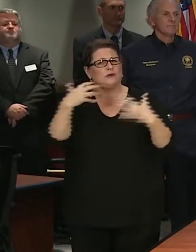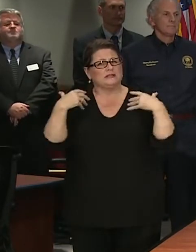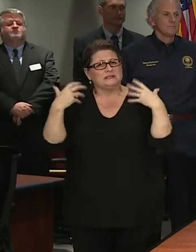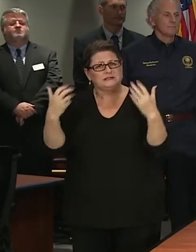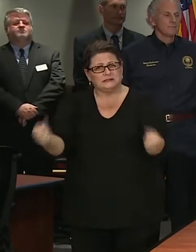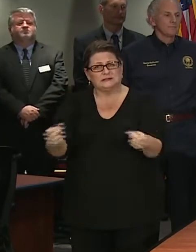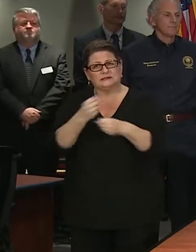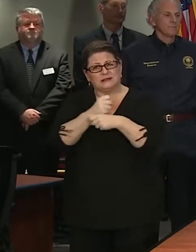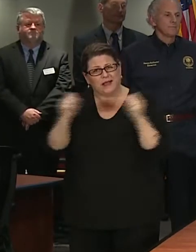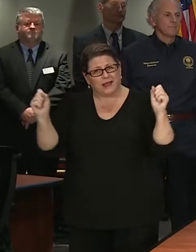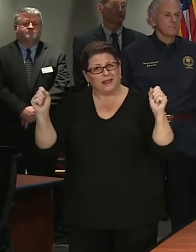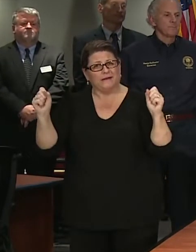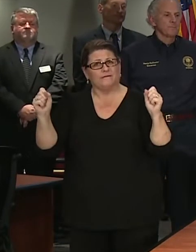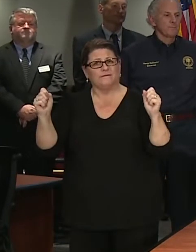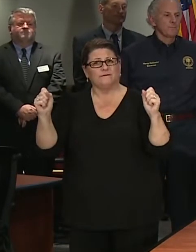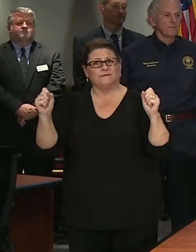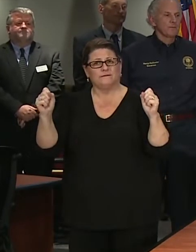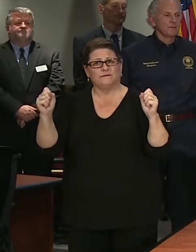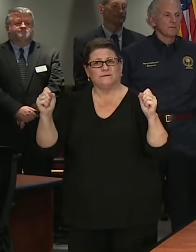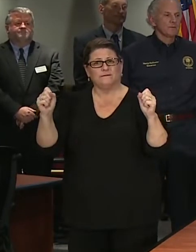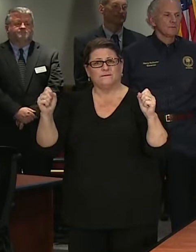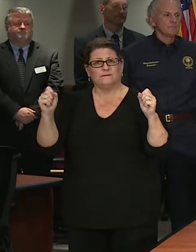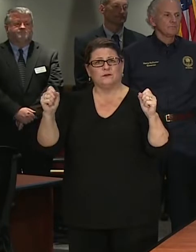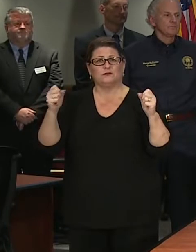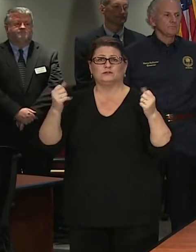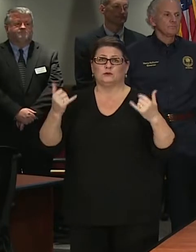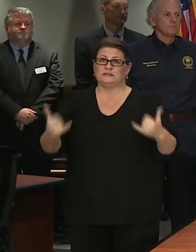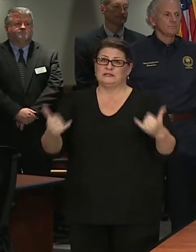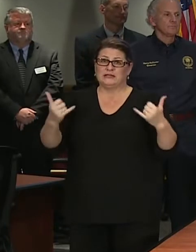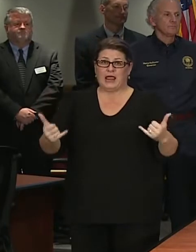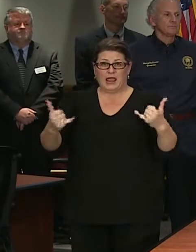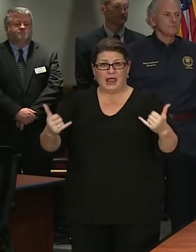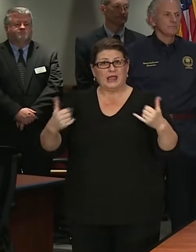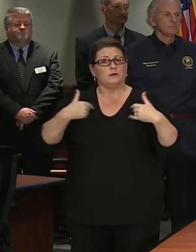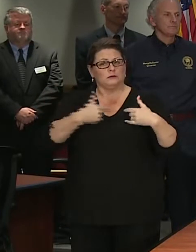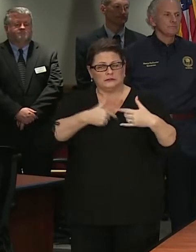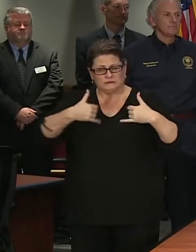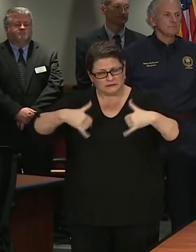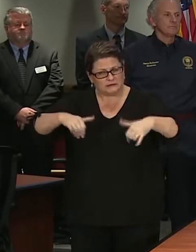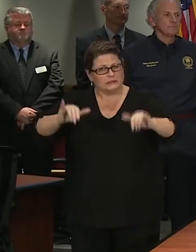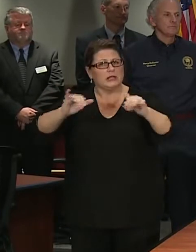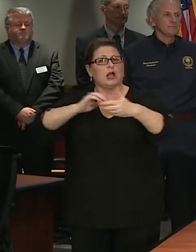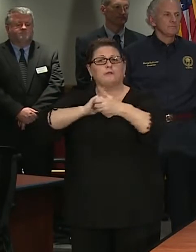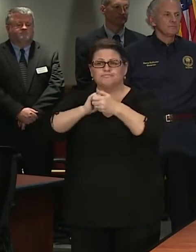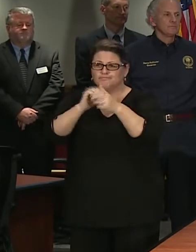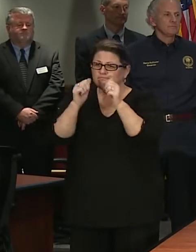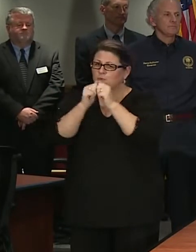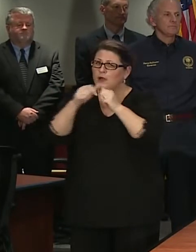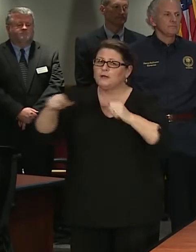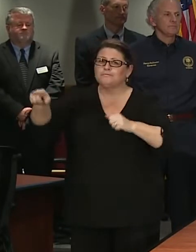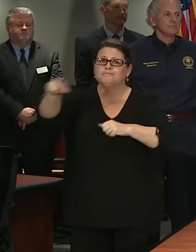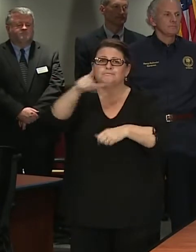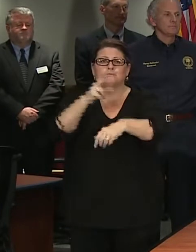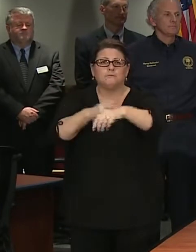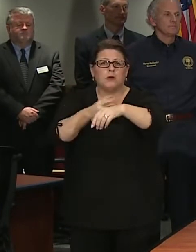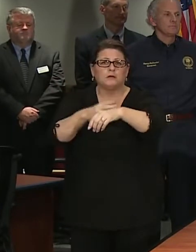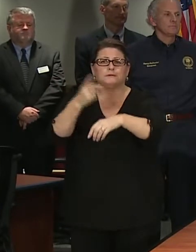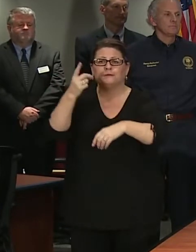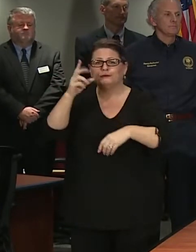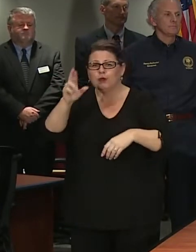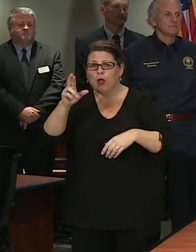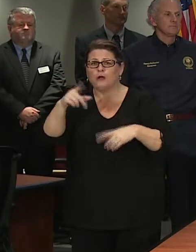South Carolinians. And as of today, we continue to work with healthcare facilities to stay updated on